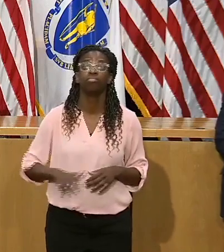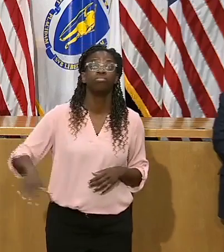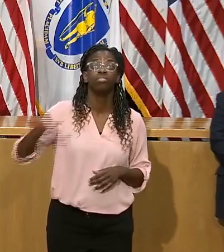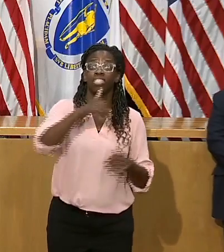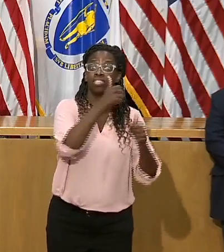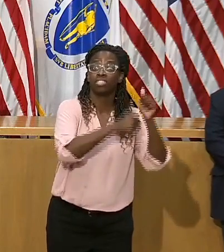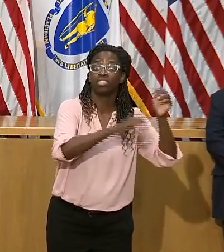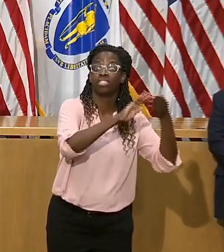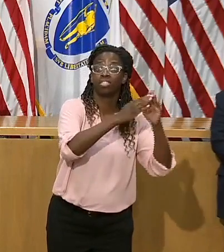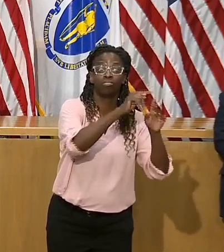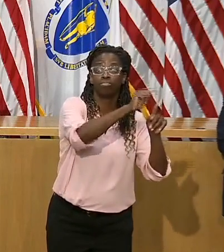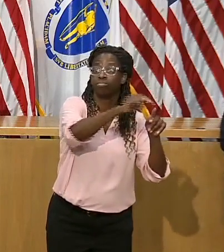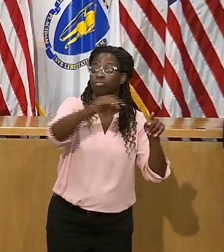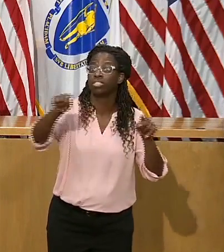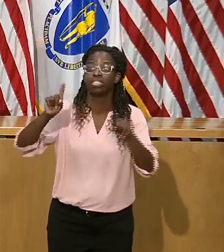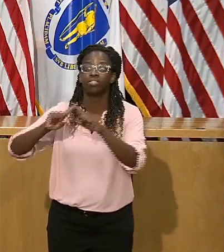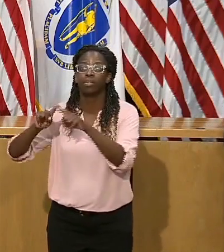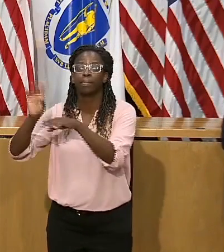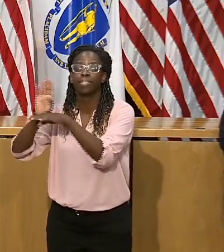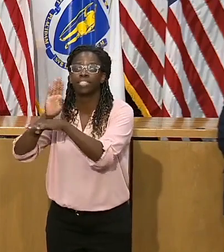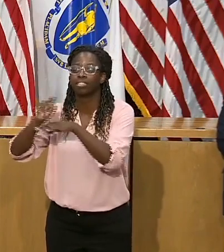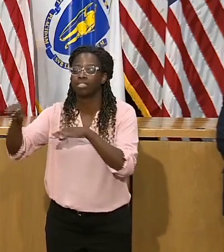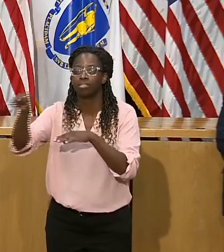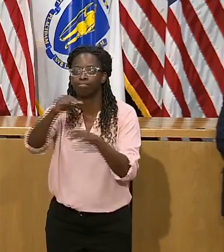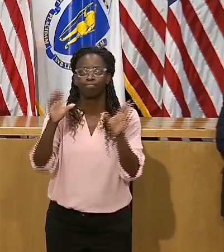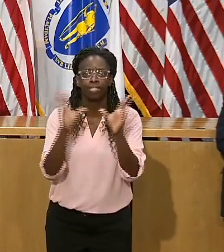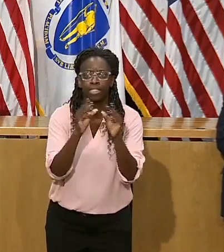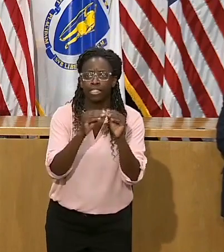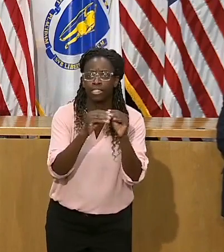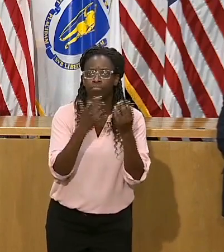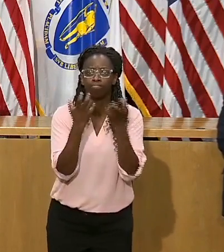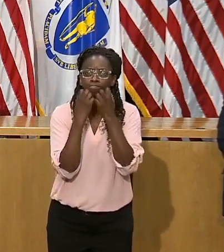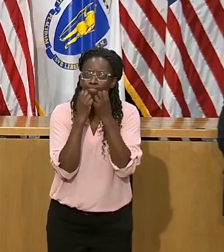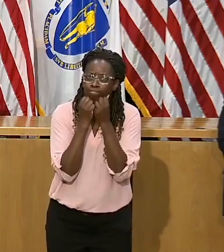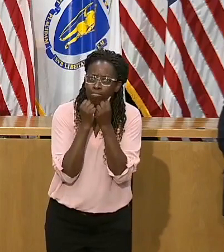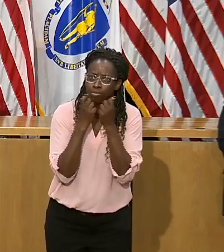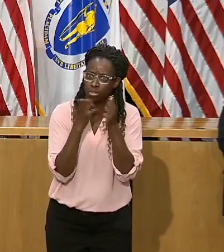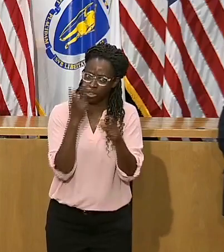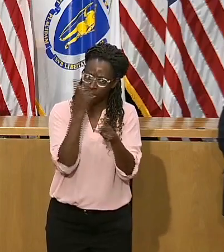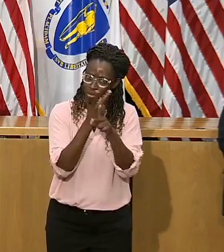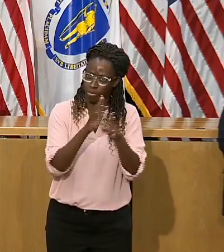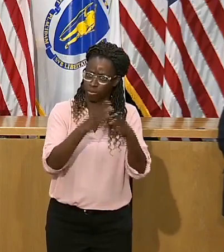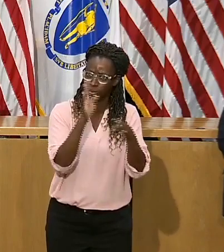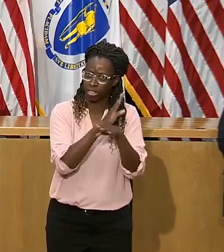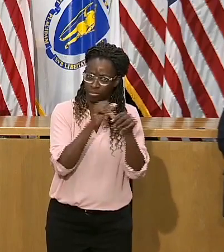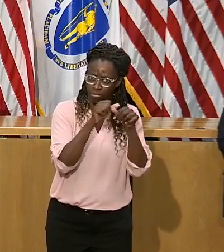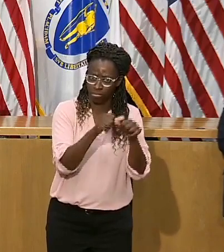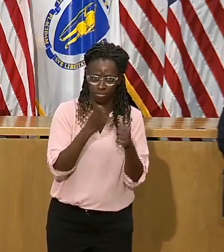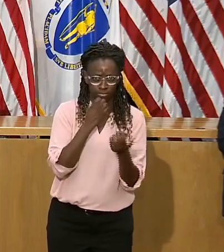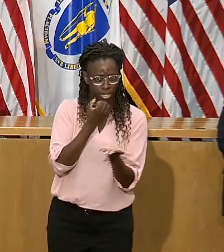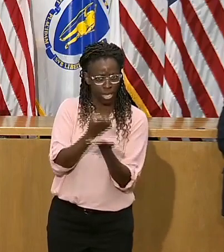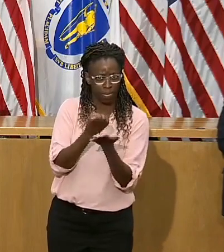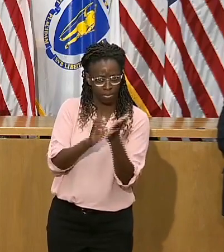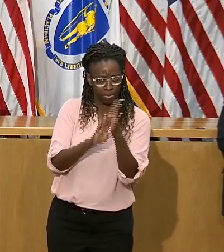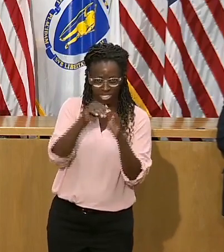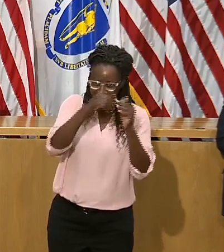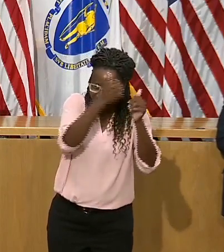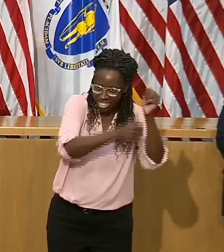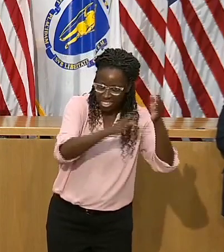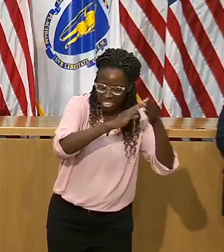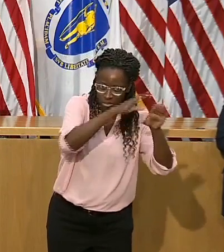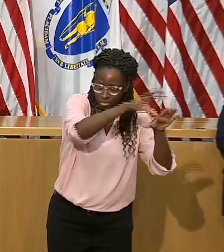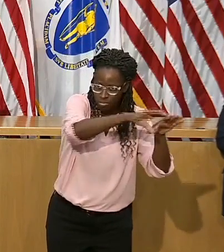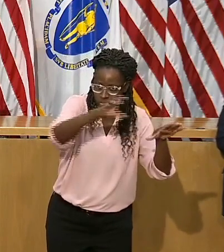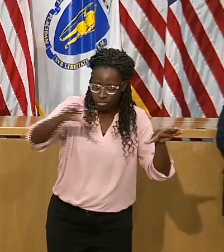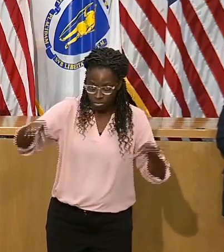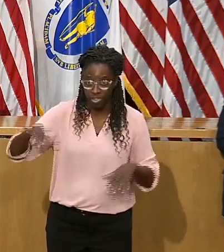neighbors. They need our help, and their need is significant. These programs will help those individuals and businesses facing the